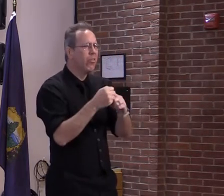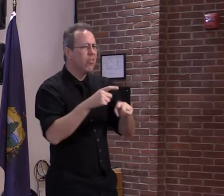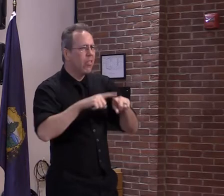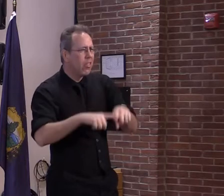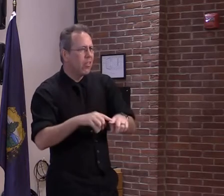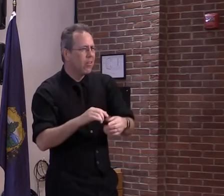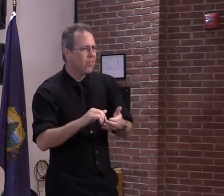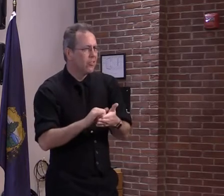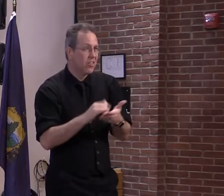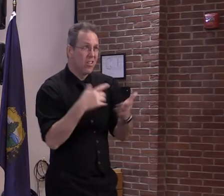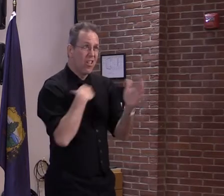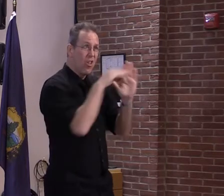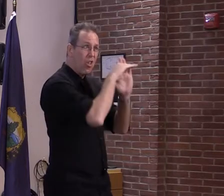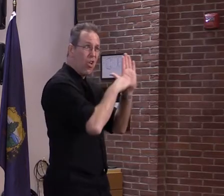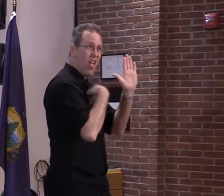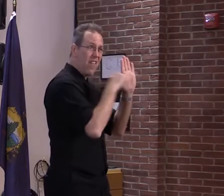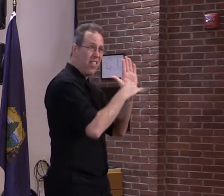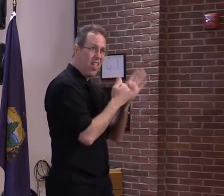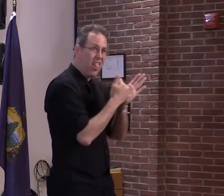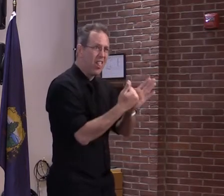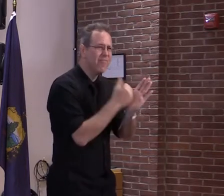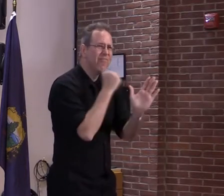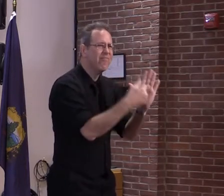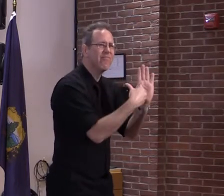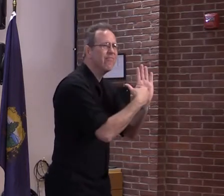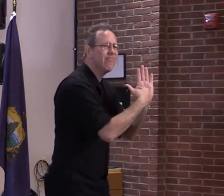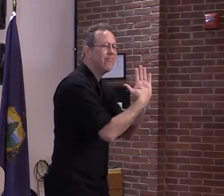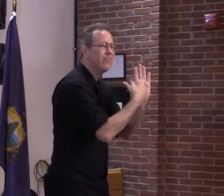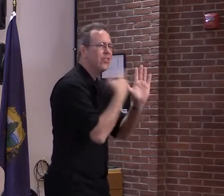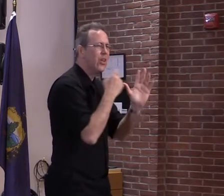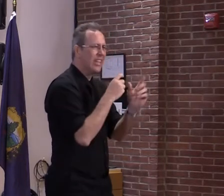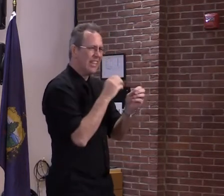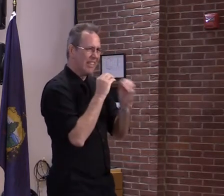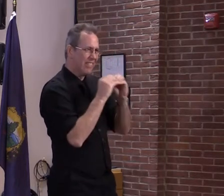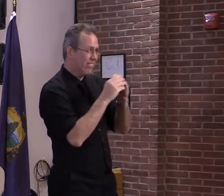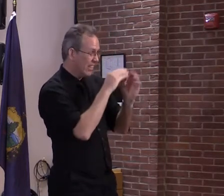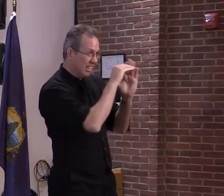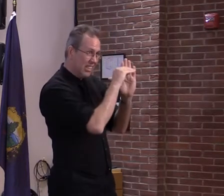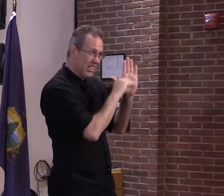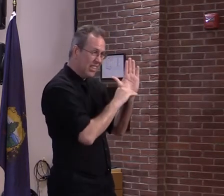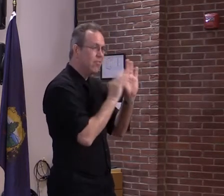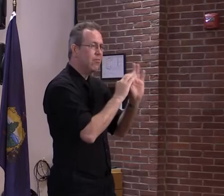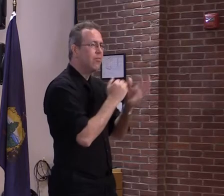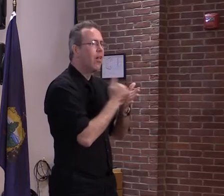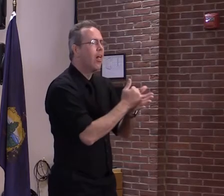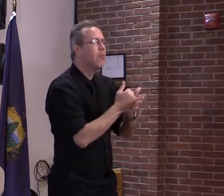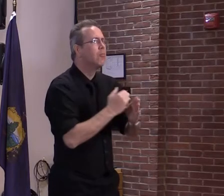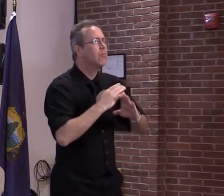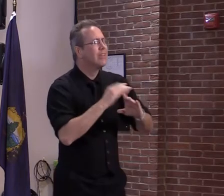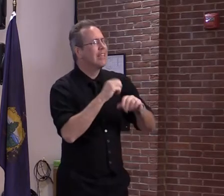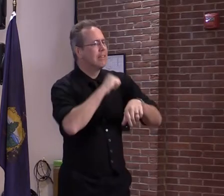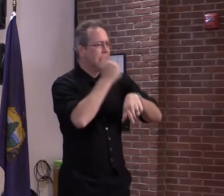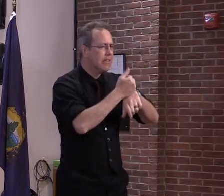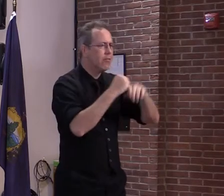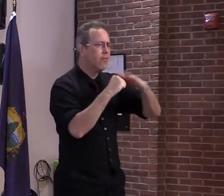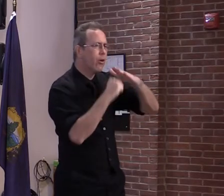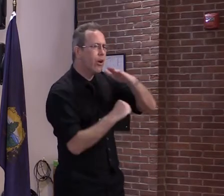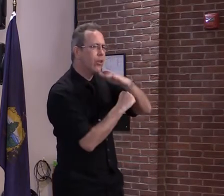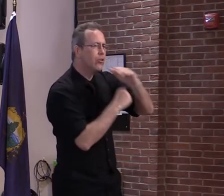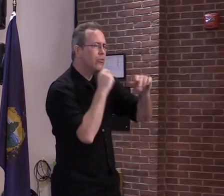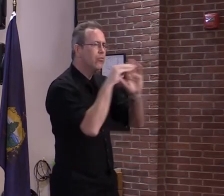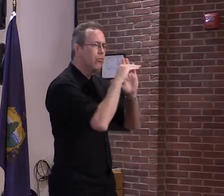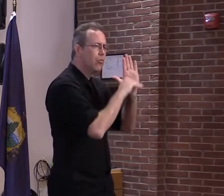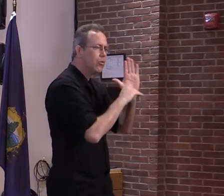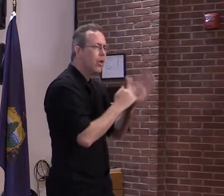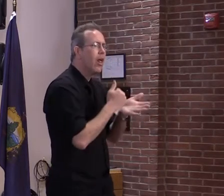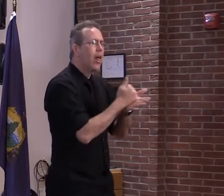is going to fix. And there's a lot of pre-existing infrastructure with regard to our ability to provide rapid access